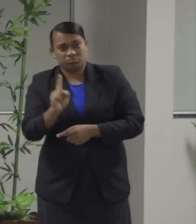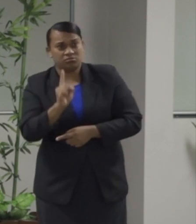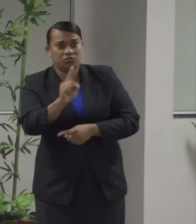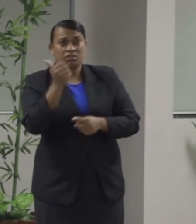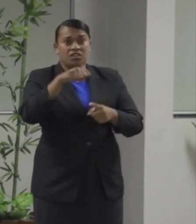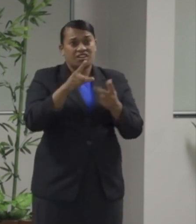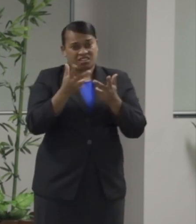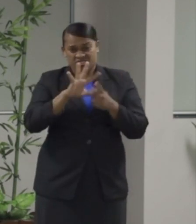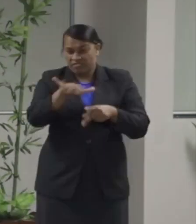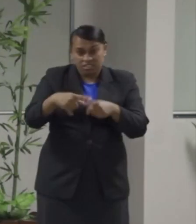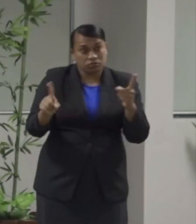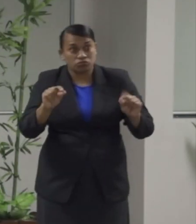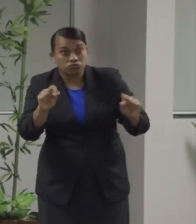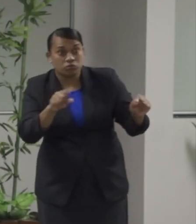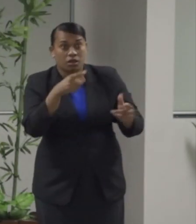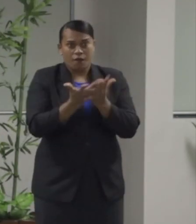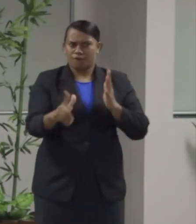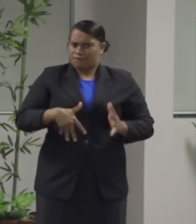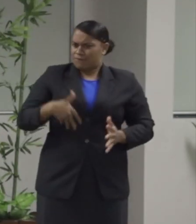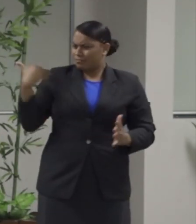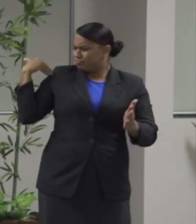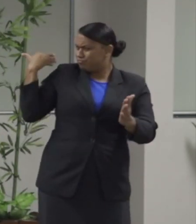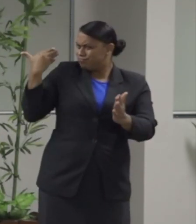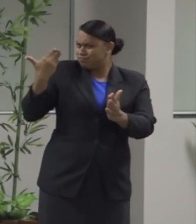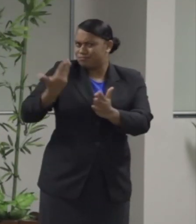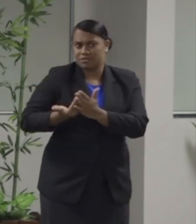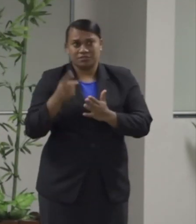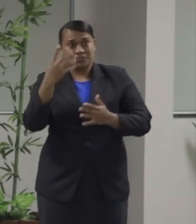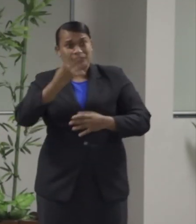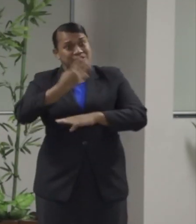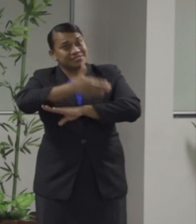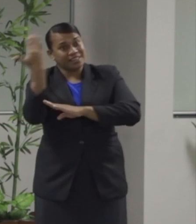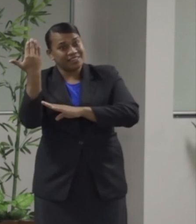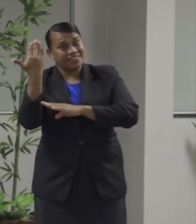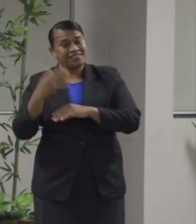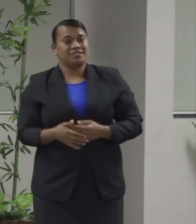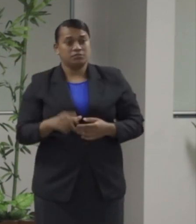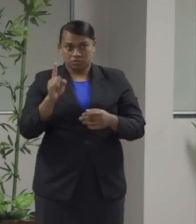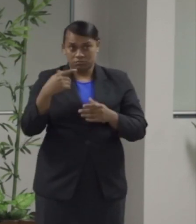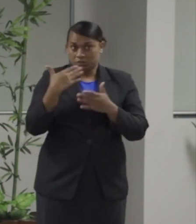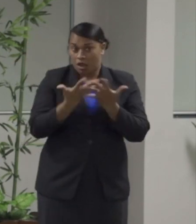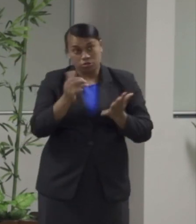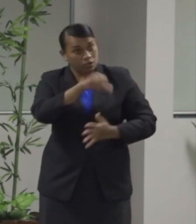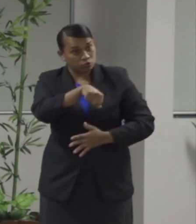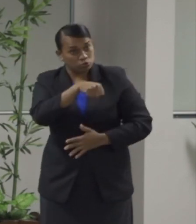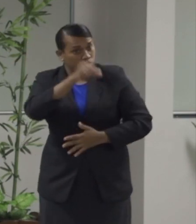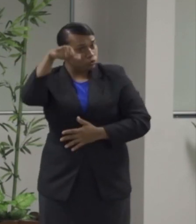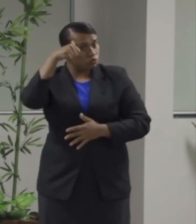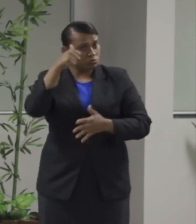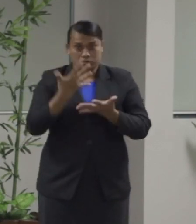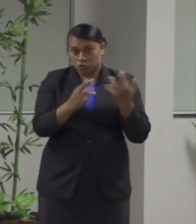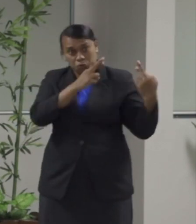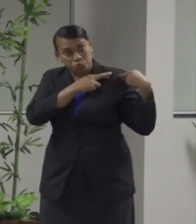and how you've been feeling over the past 14 days. Have you been acting like a responsible Fijian? Have you